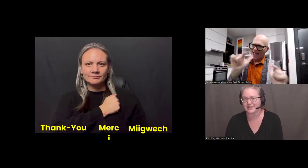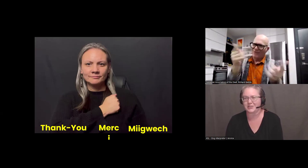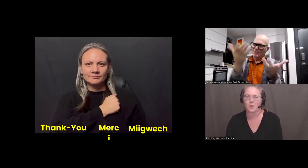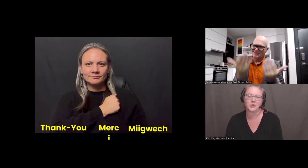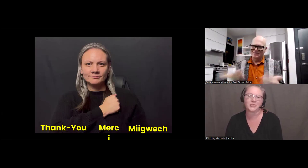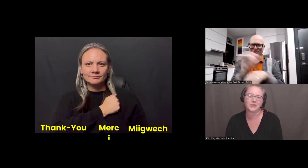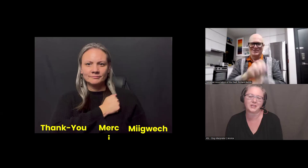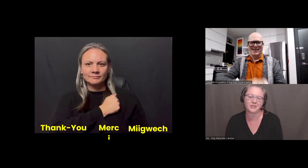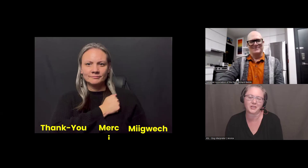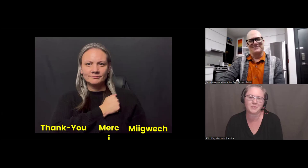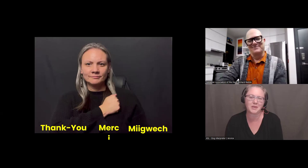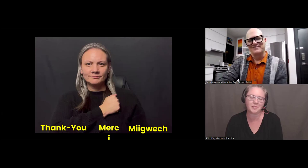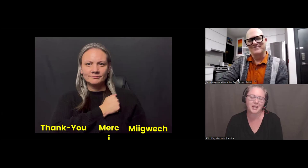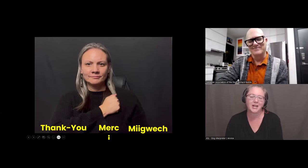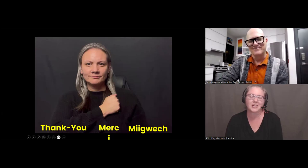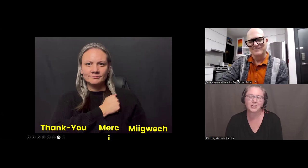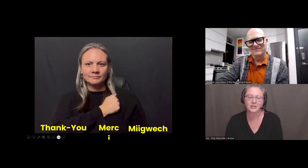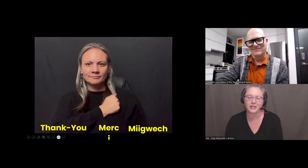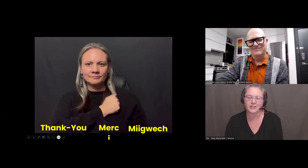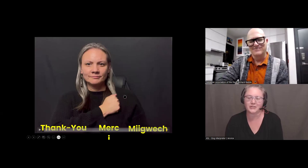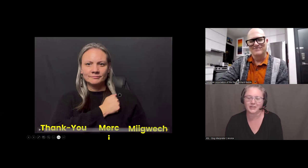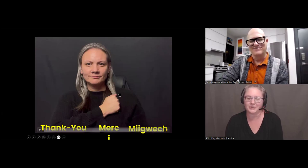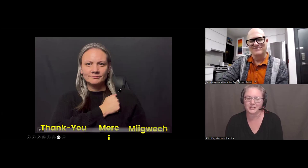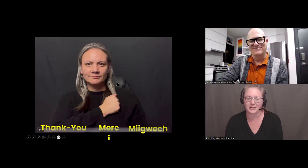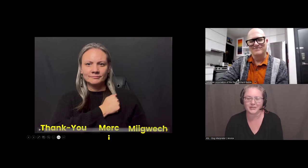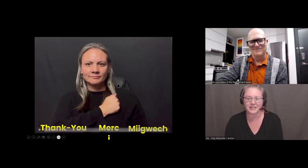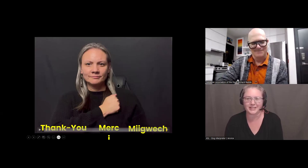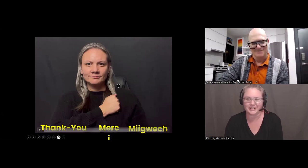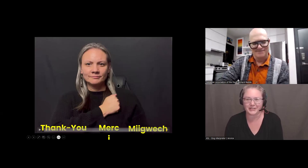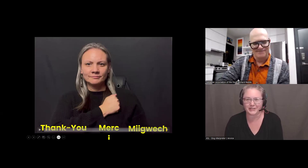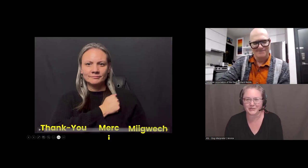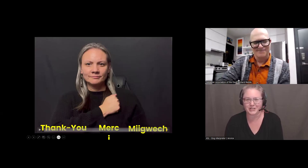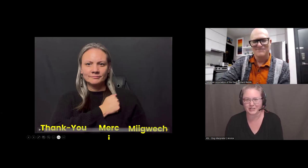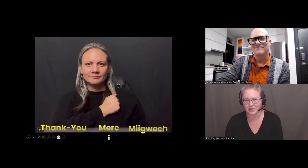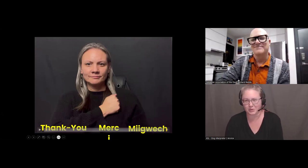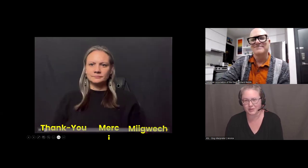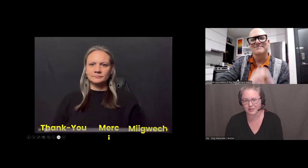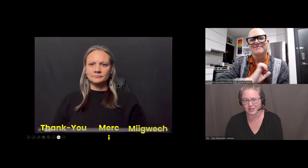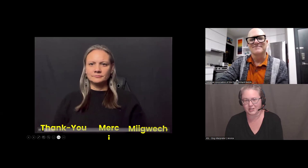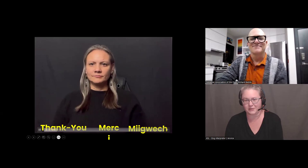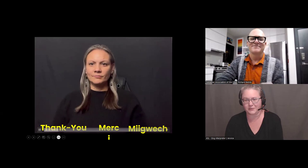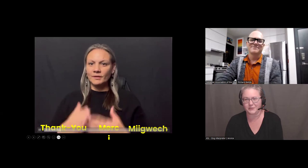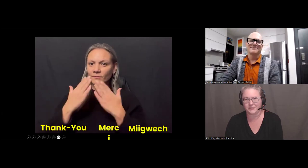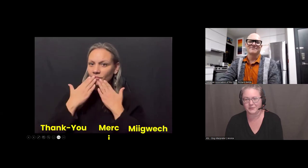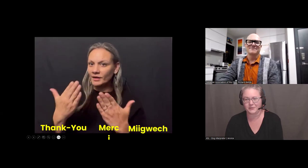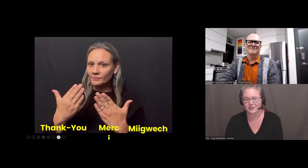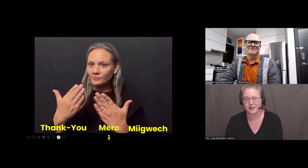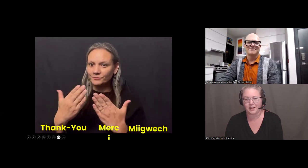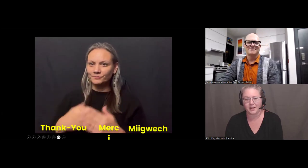is an opportunity for you maybe to learn a new language while you're sitting here watching this presentation.